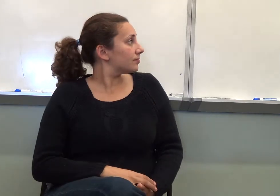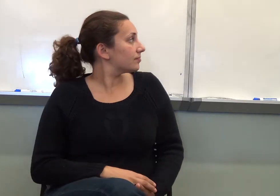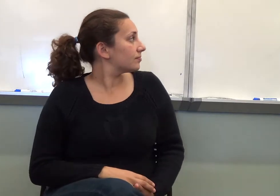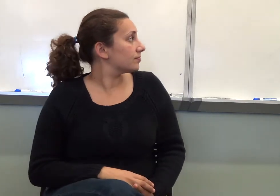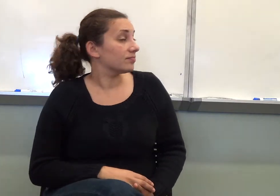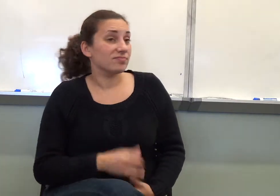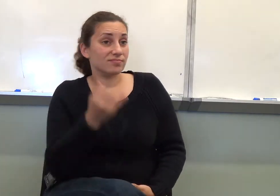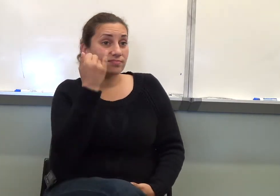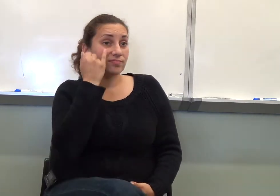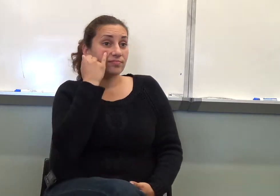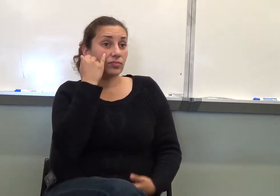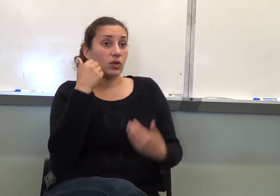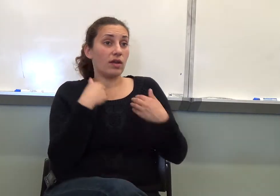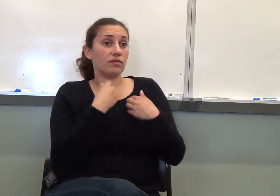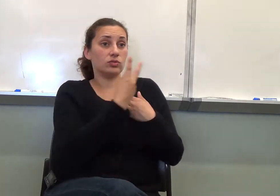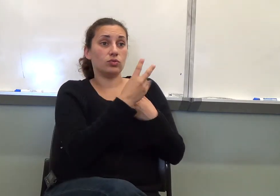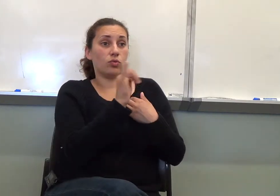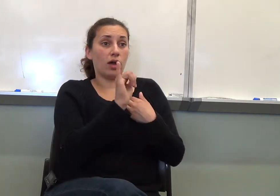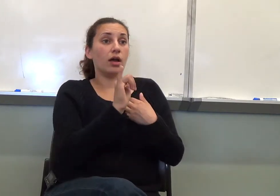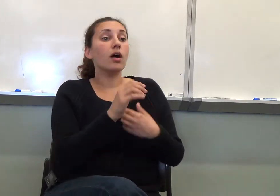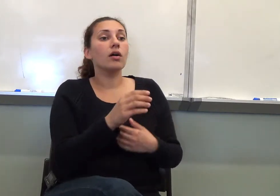2y plus 14 equals 20.